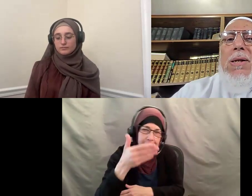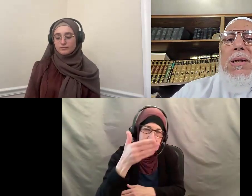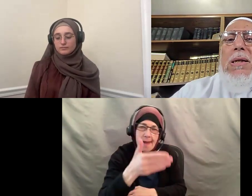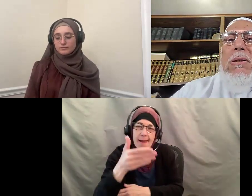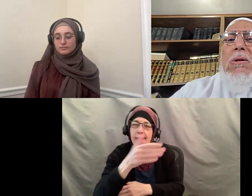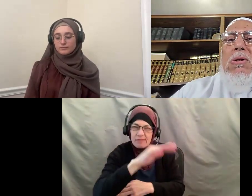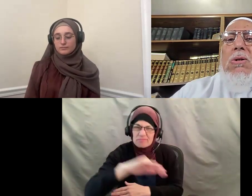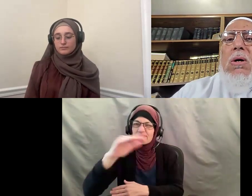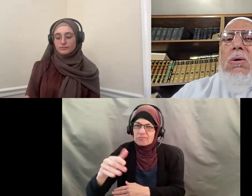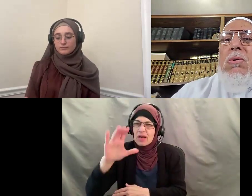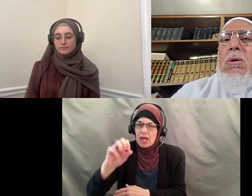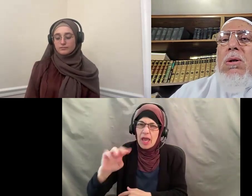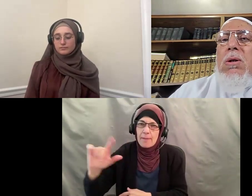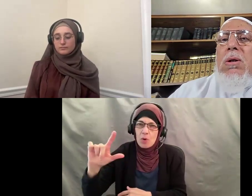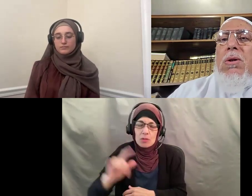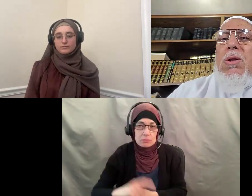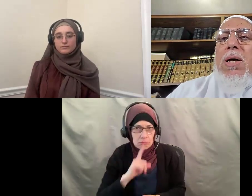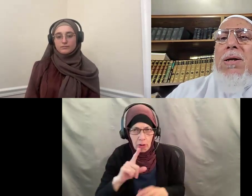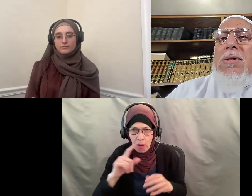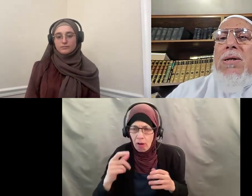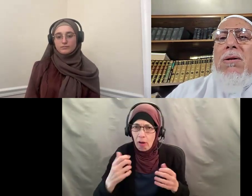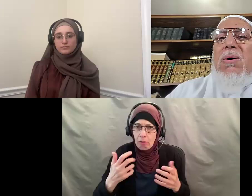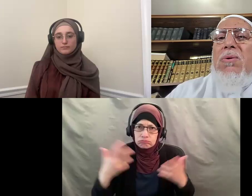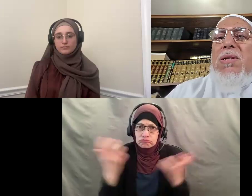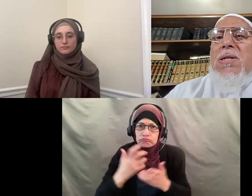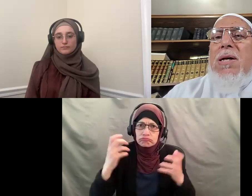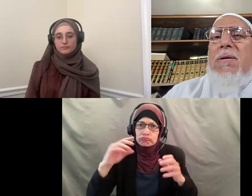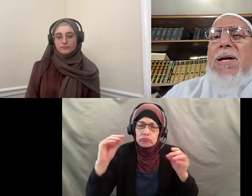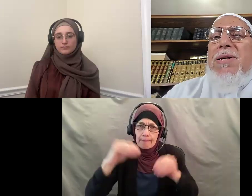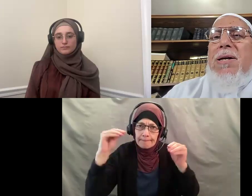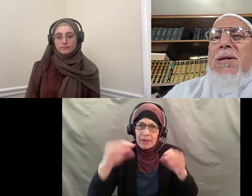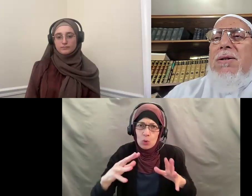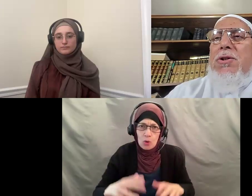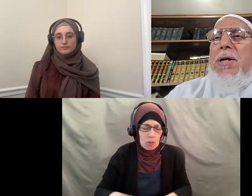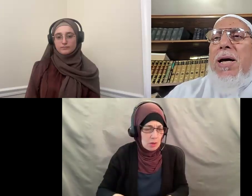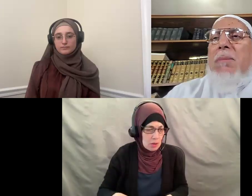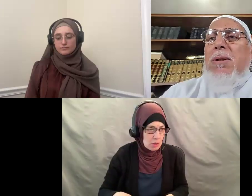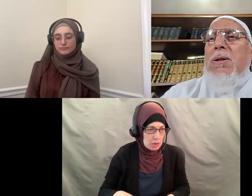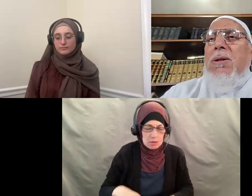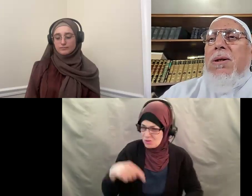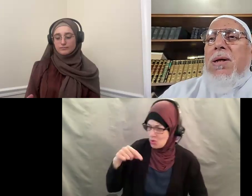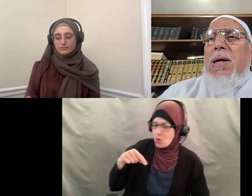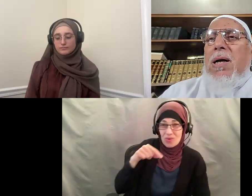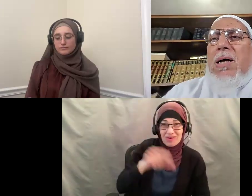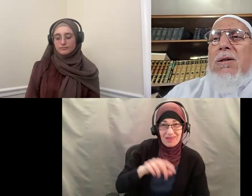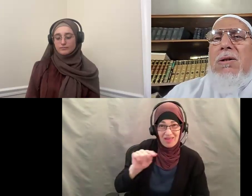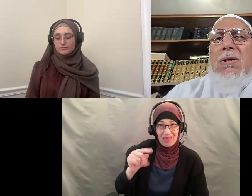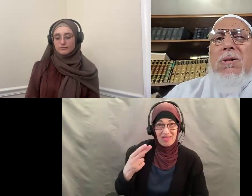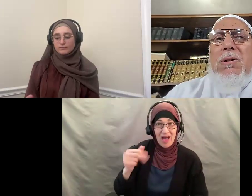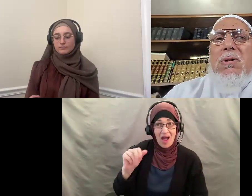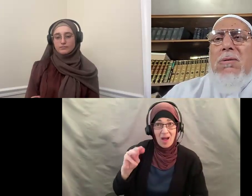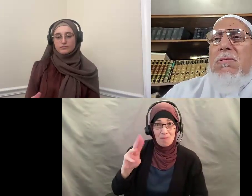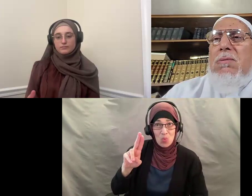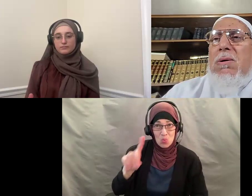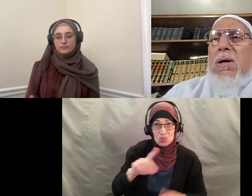Okay? So they said, oh, this is a crazy she-camel,